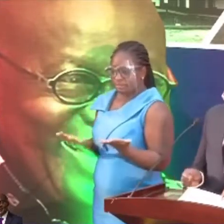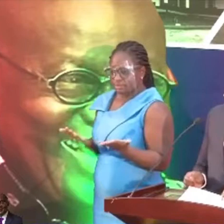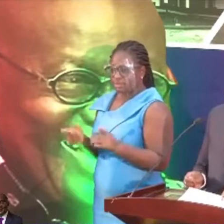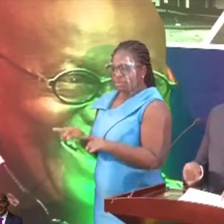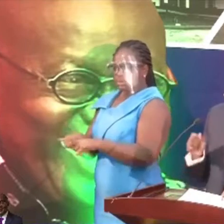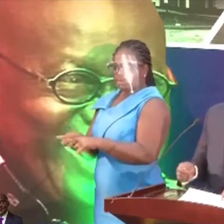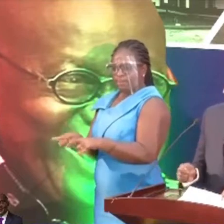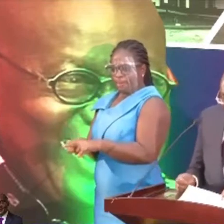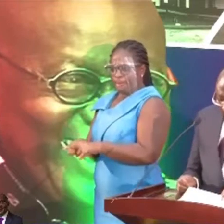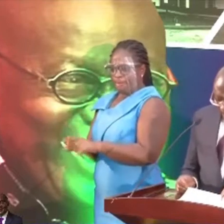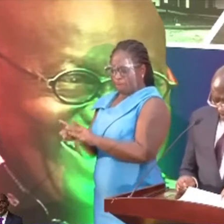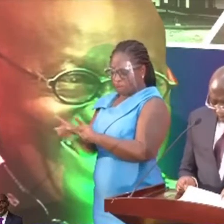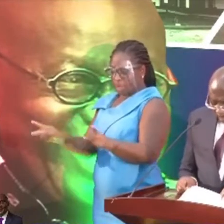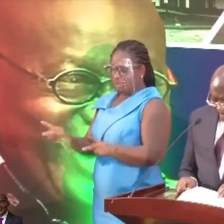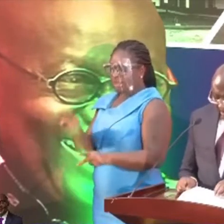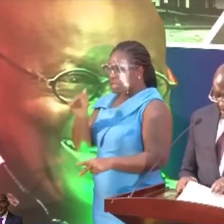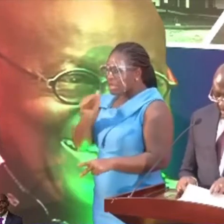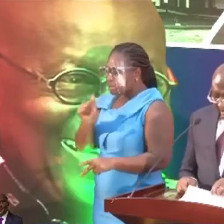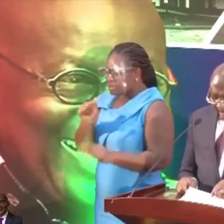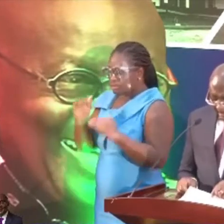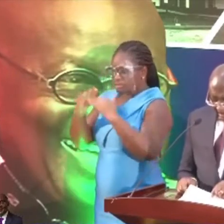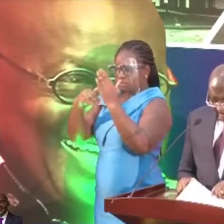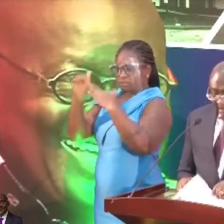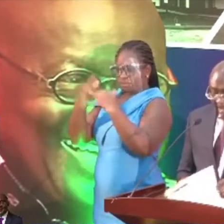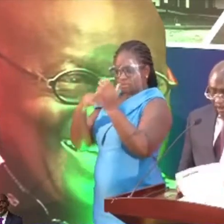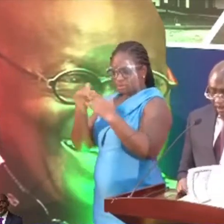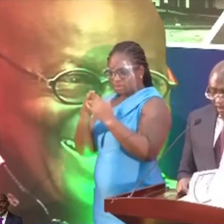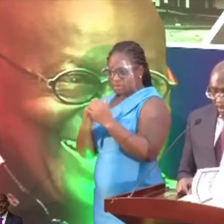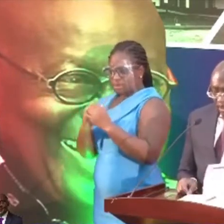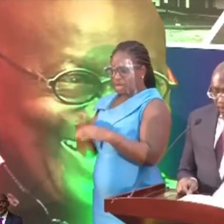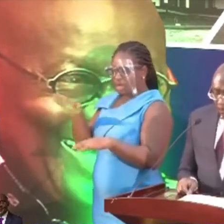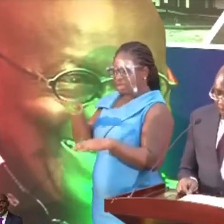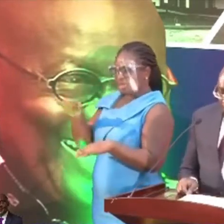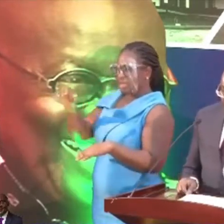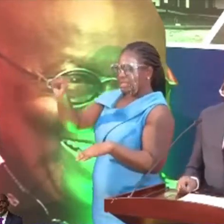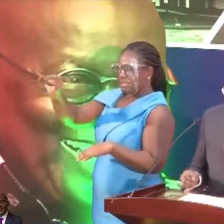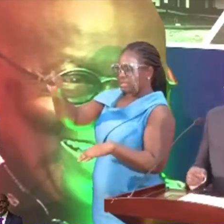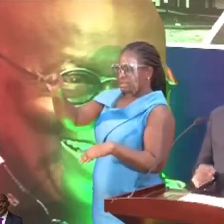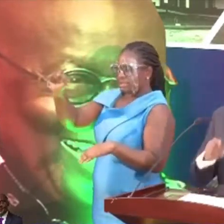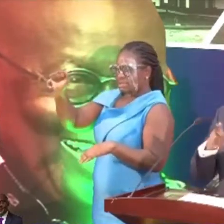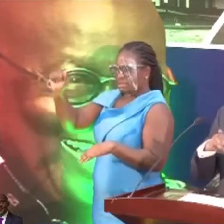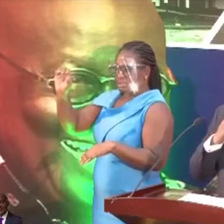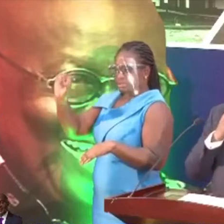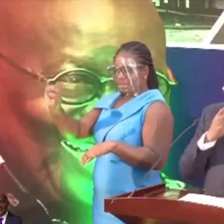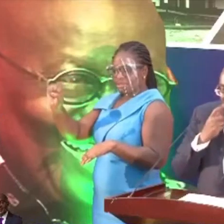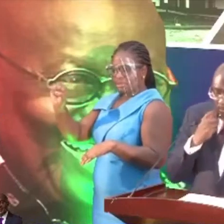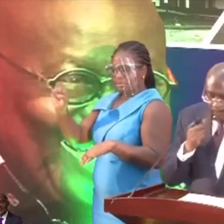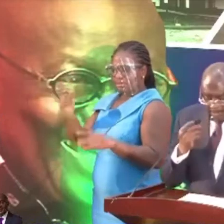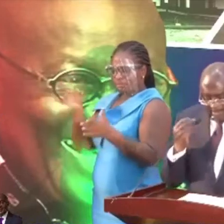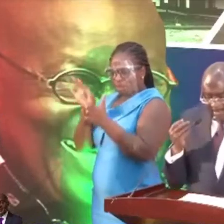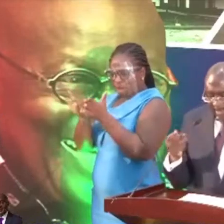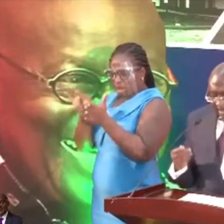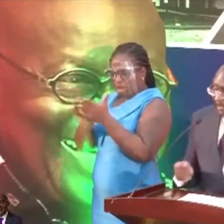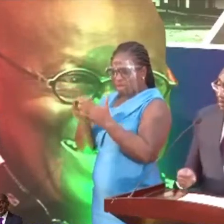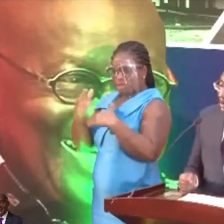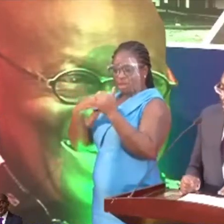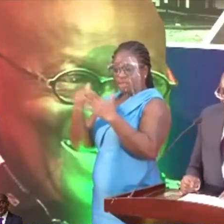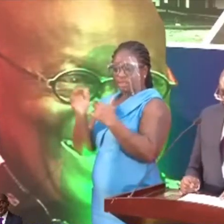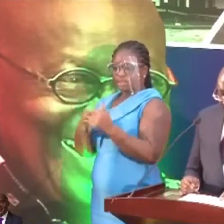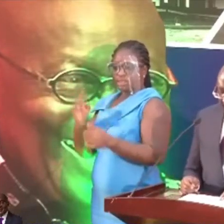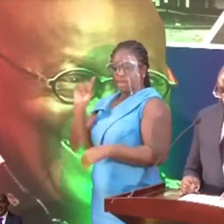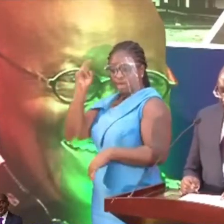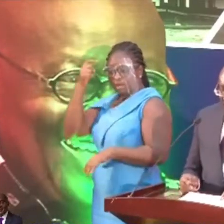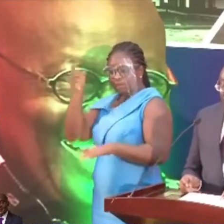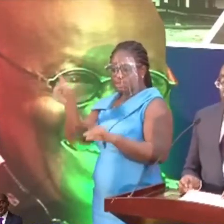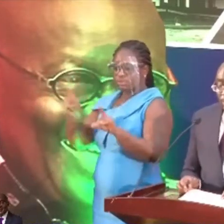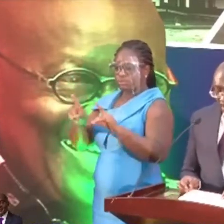also public housing projects under the State Housing Corporation. If we count the housing projects that government is